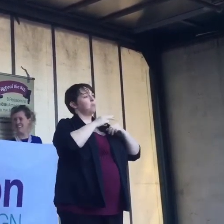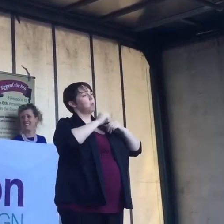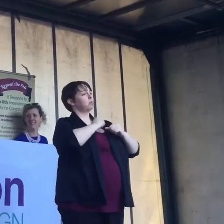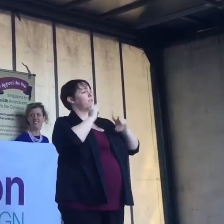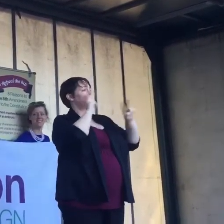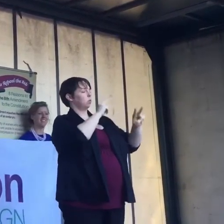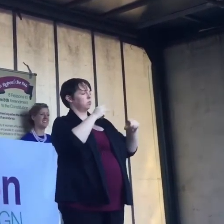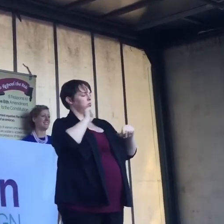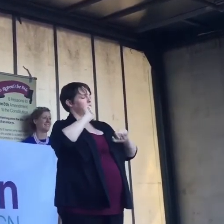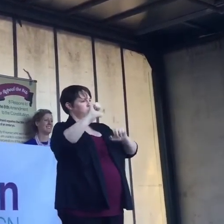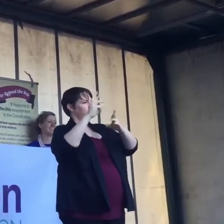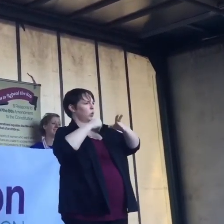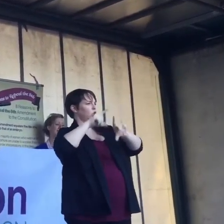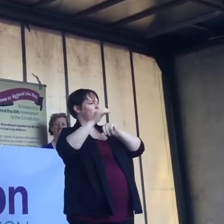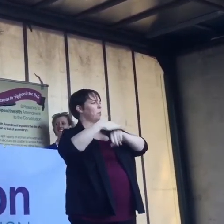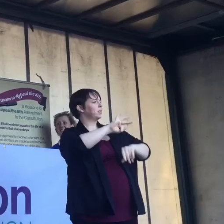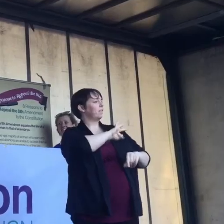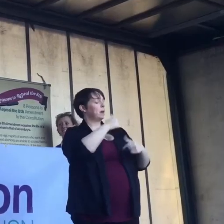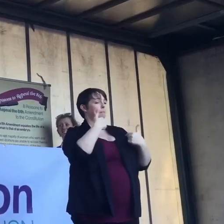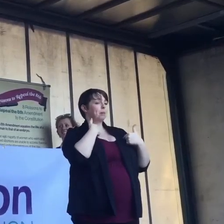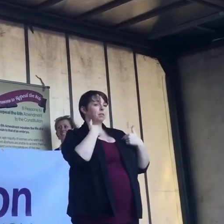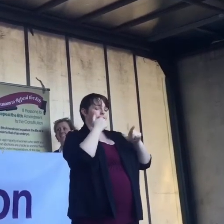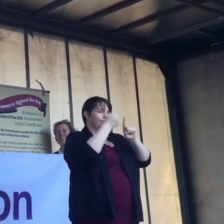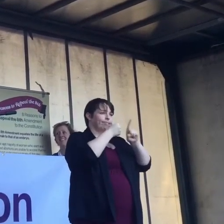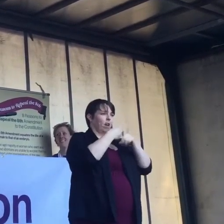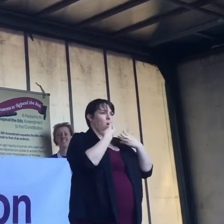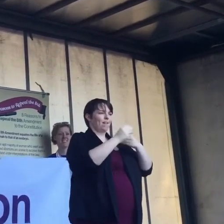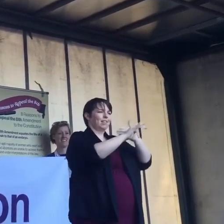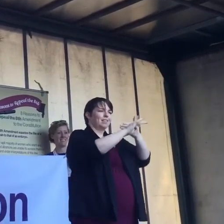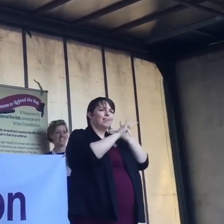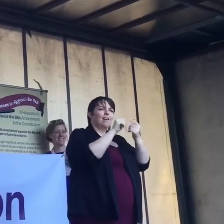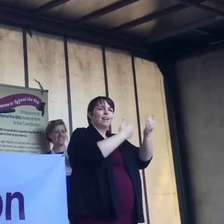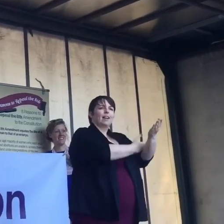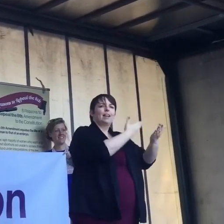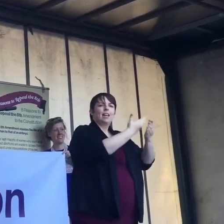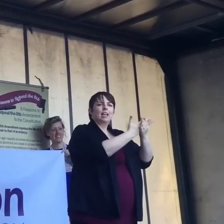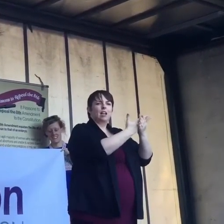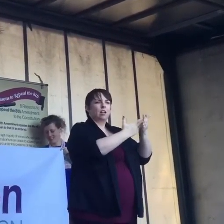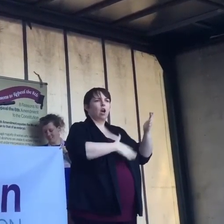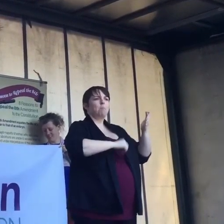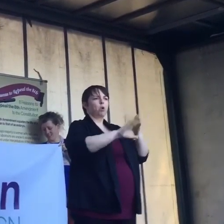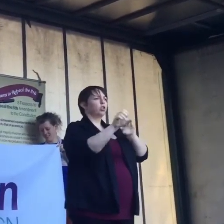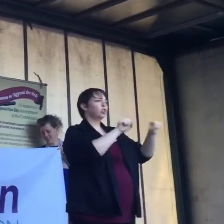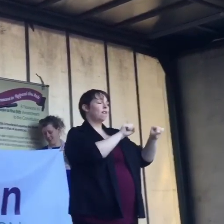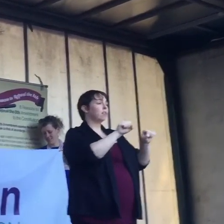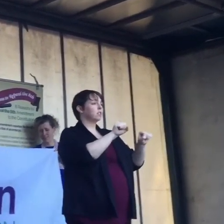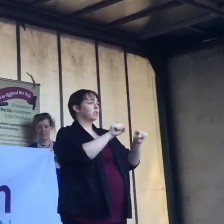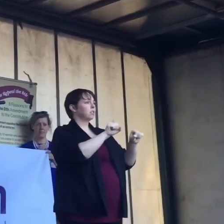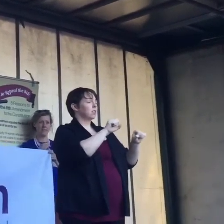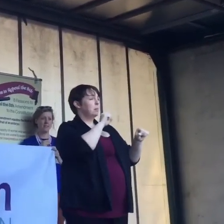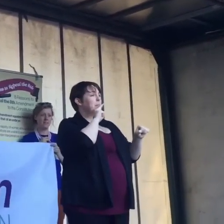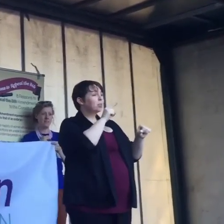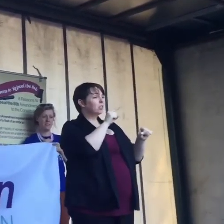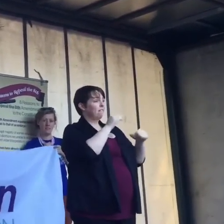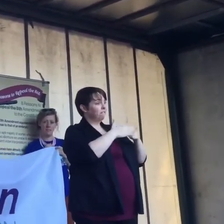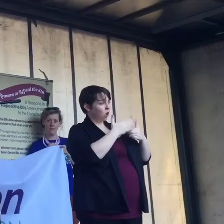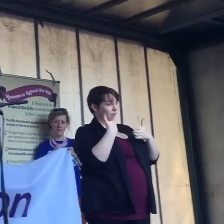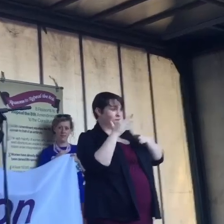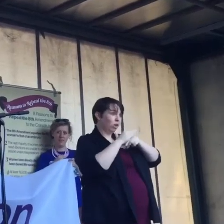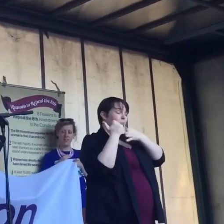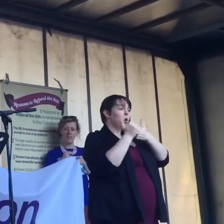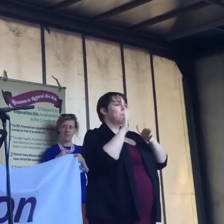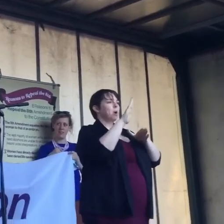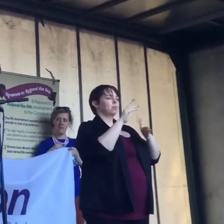We advocate for a safe and legal abortion service. To do that, the Eighth Amendment has to be